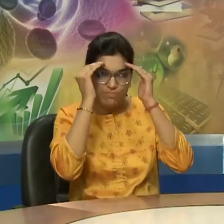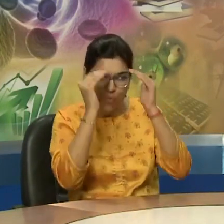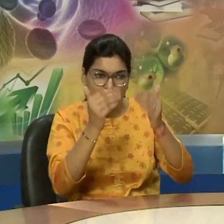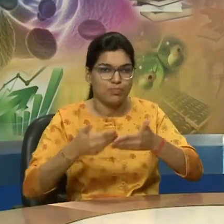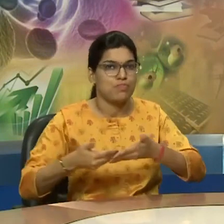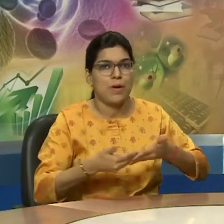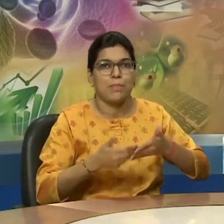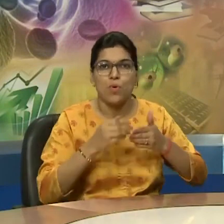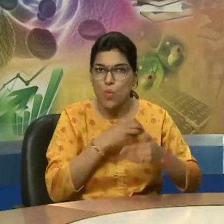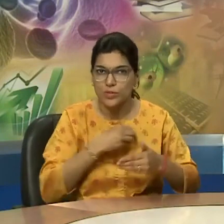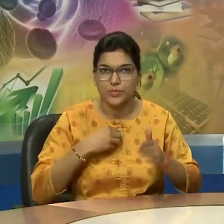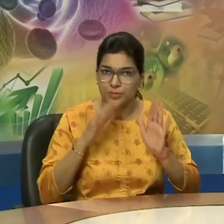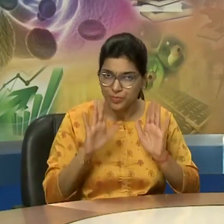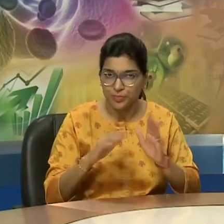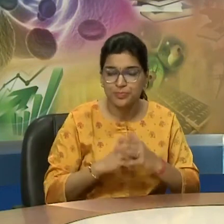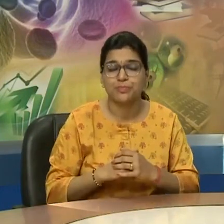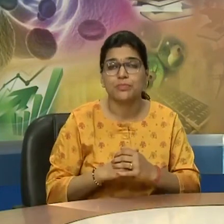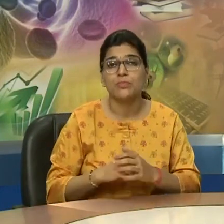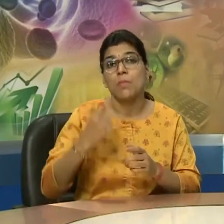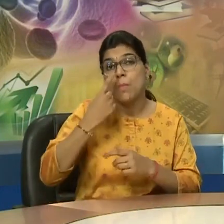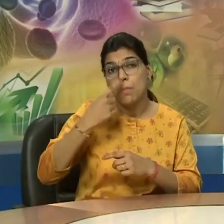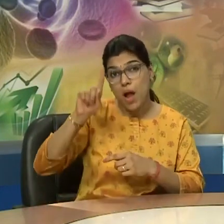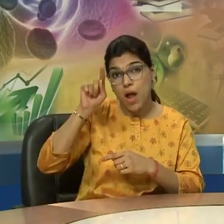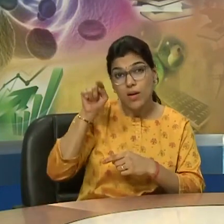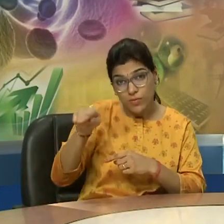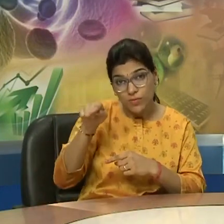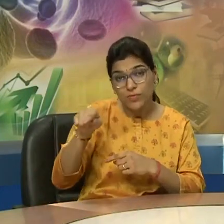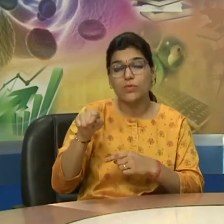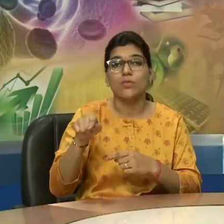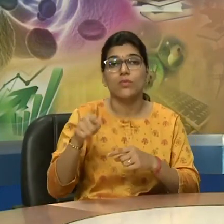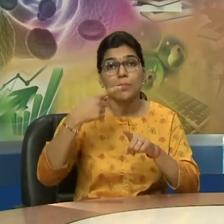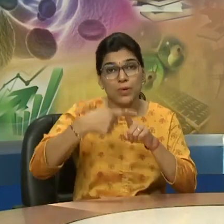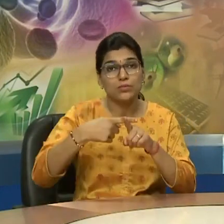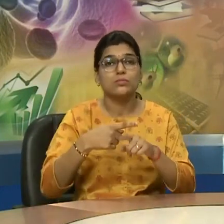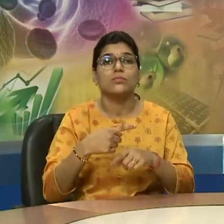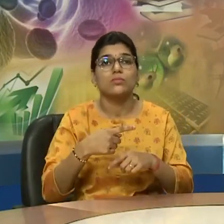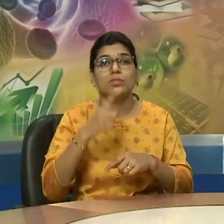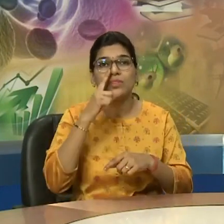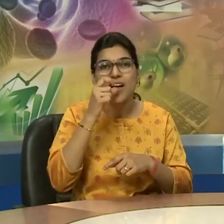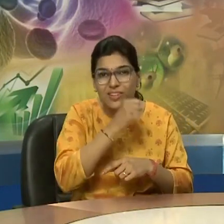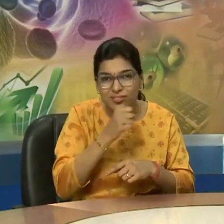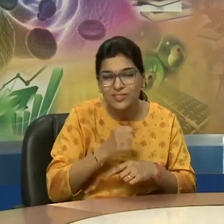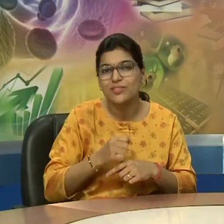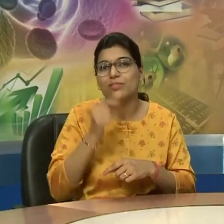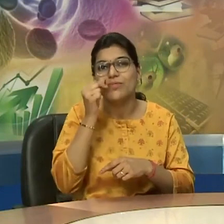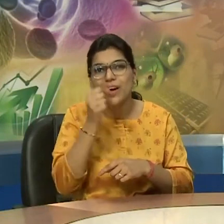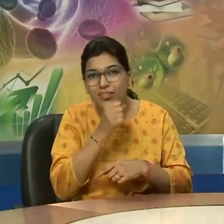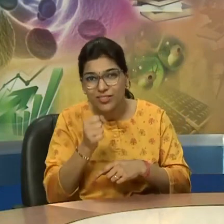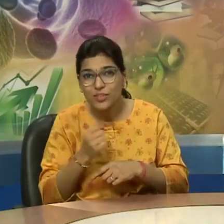Her mother, Wembu, and grandparents who had come from